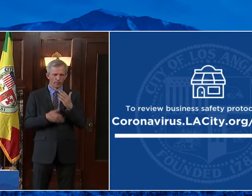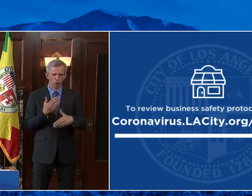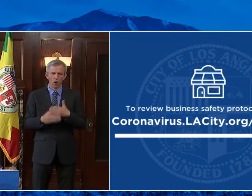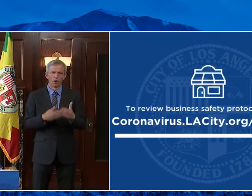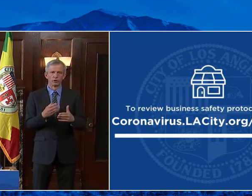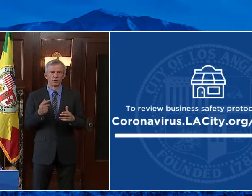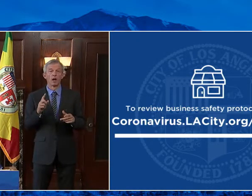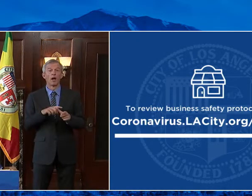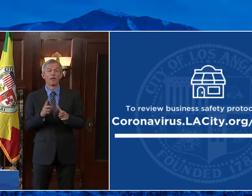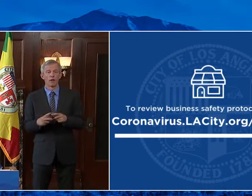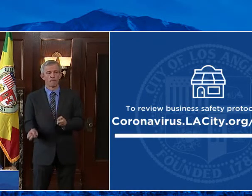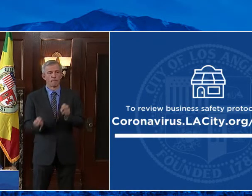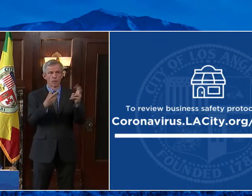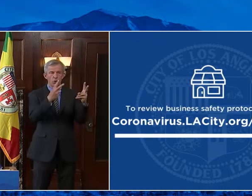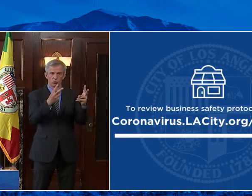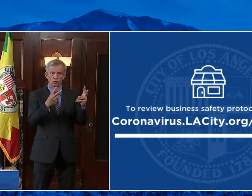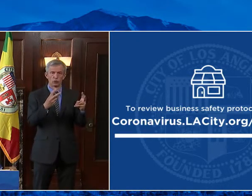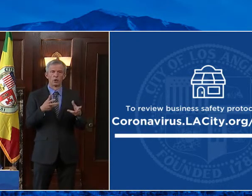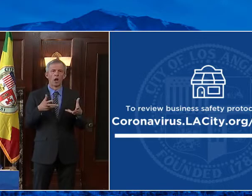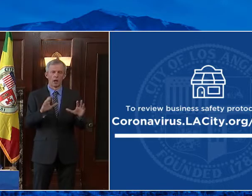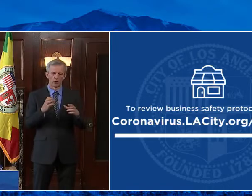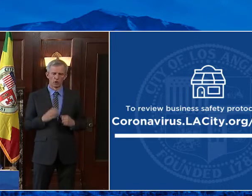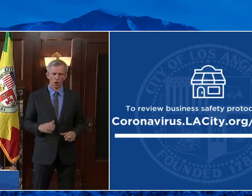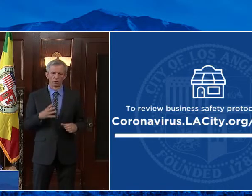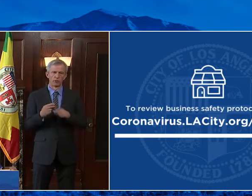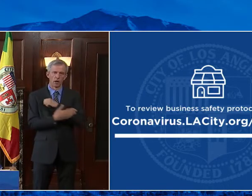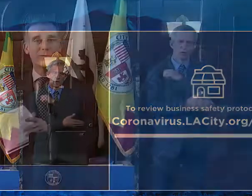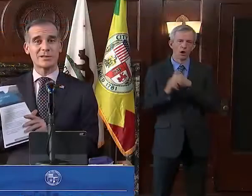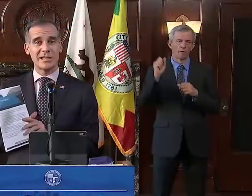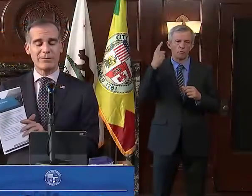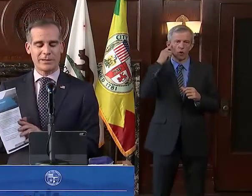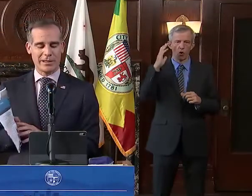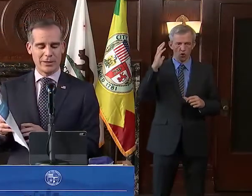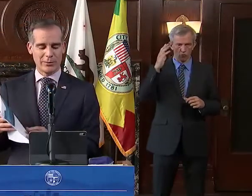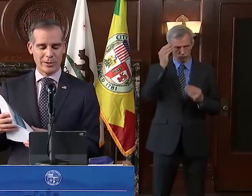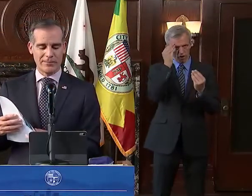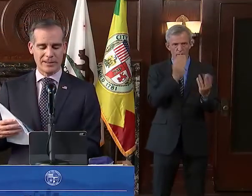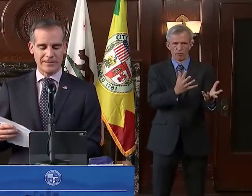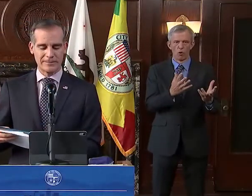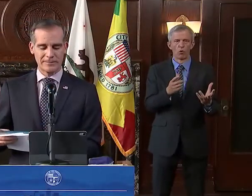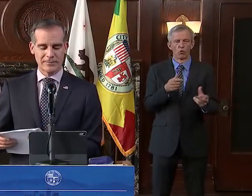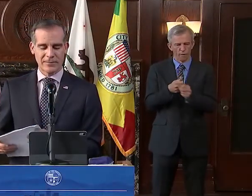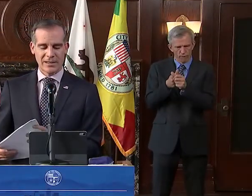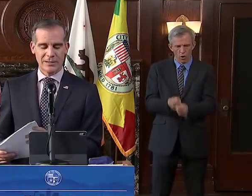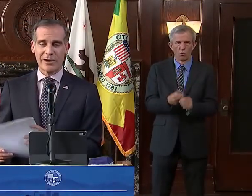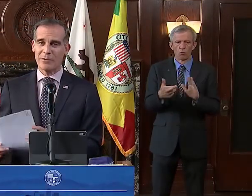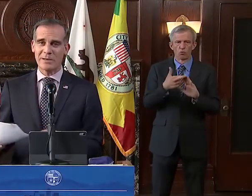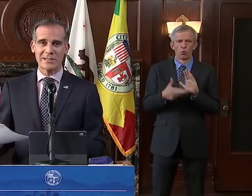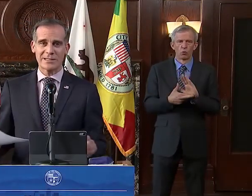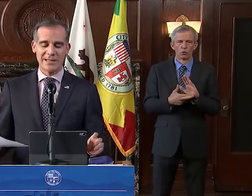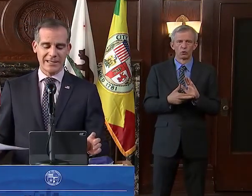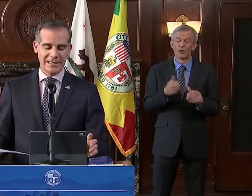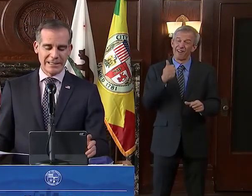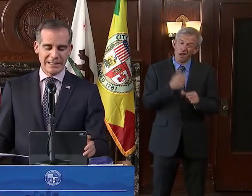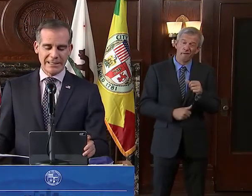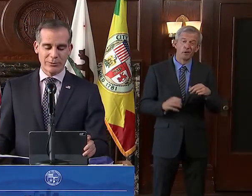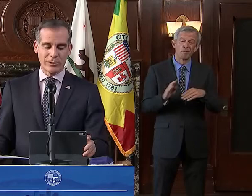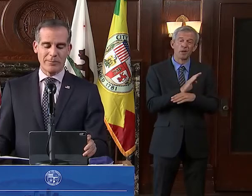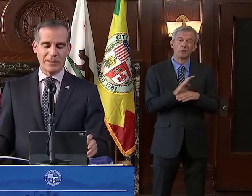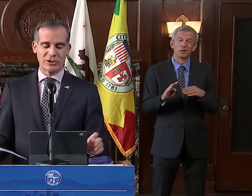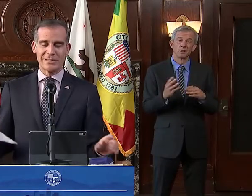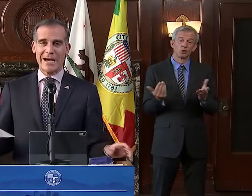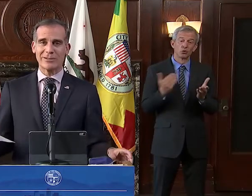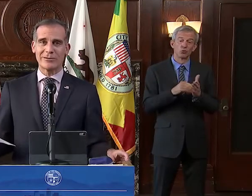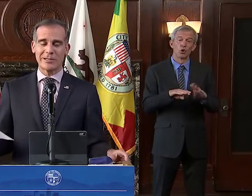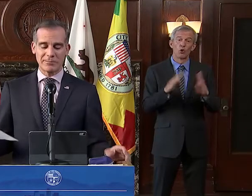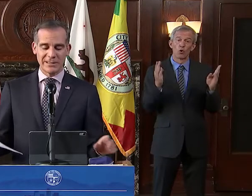let customers and our county government know that you're abiding by the orders for safely reopening. So every business that is